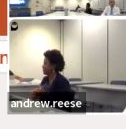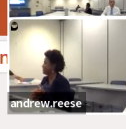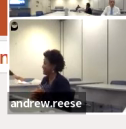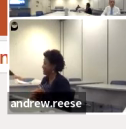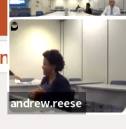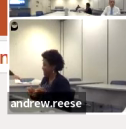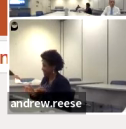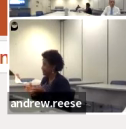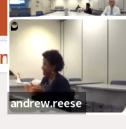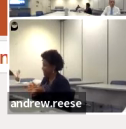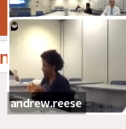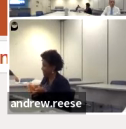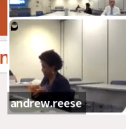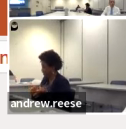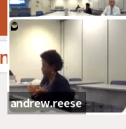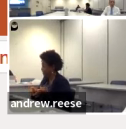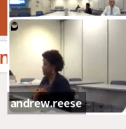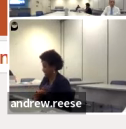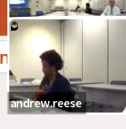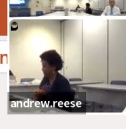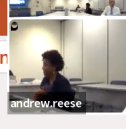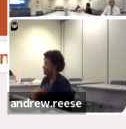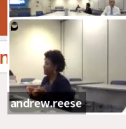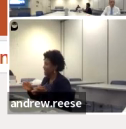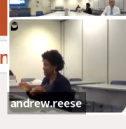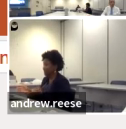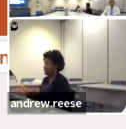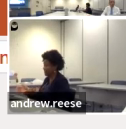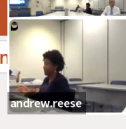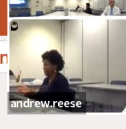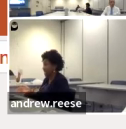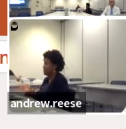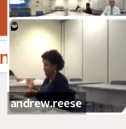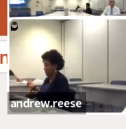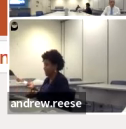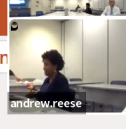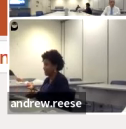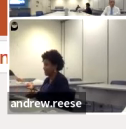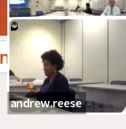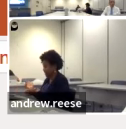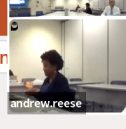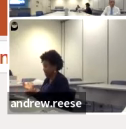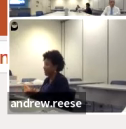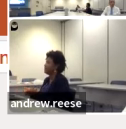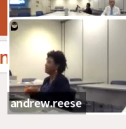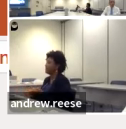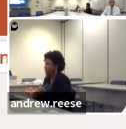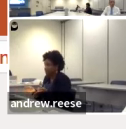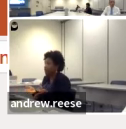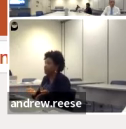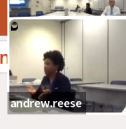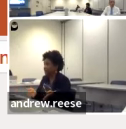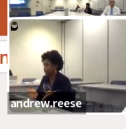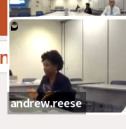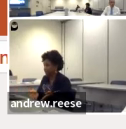addiction issue, substance use, in place. And because he was now married, or he's married,